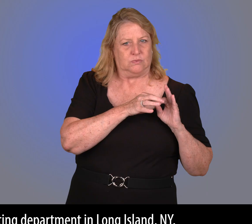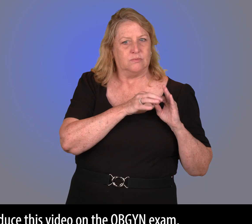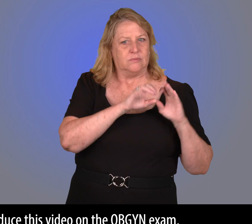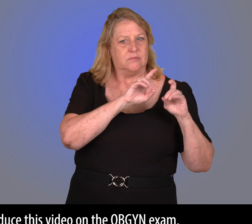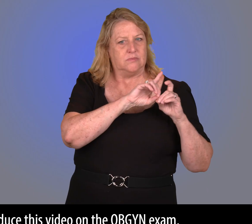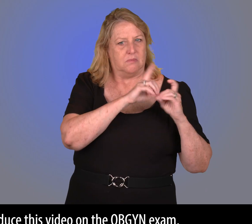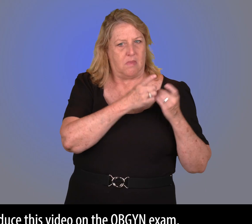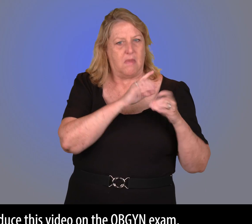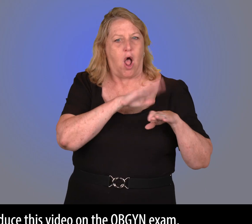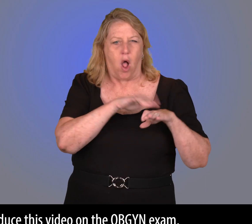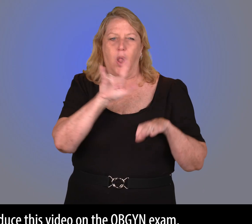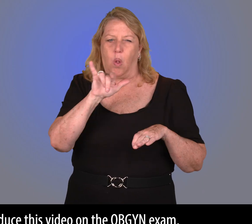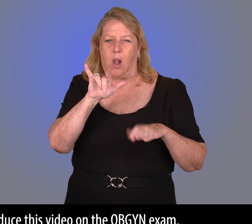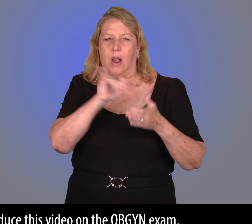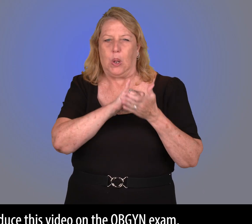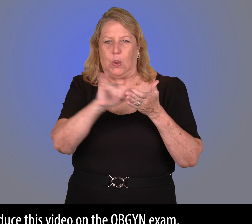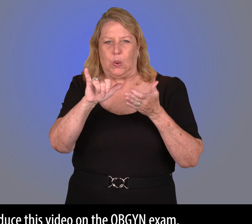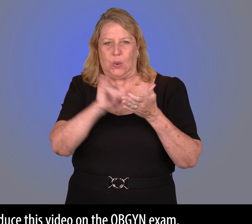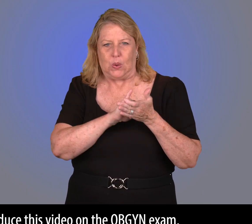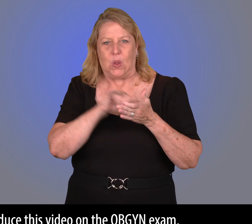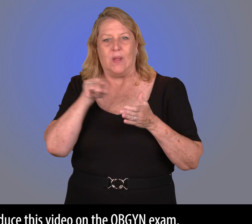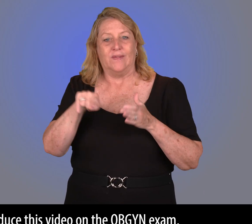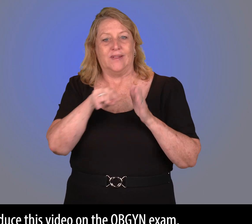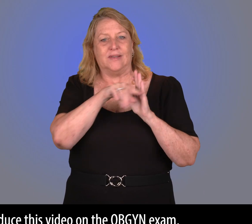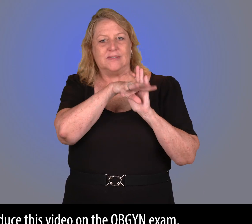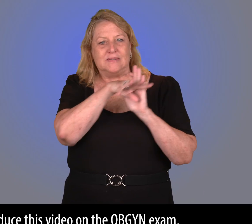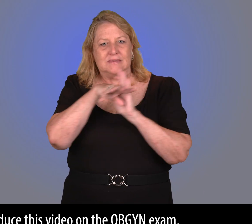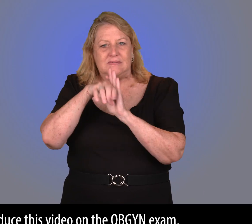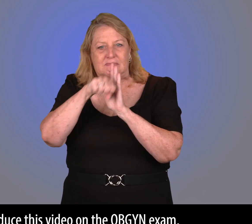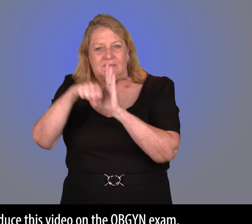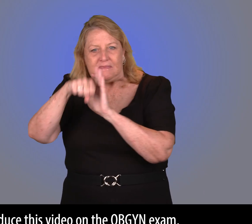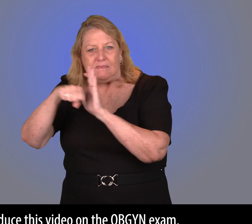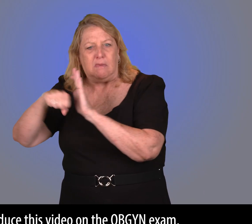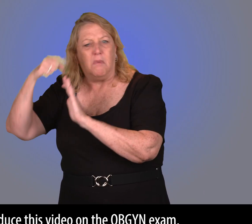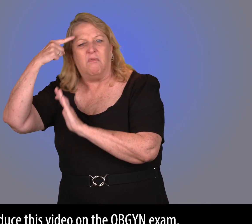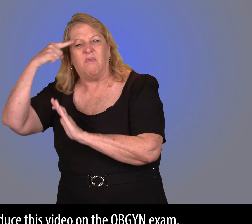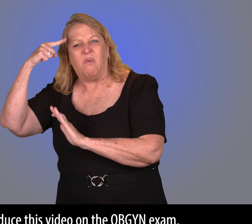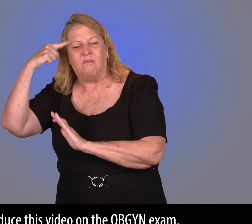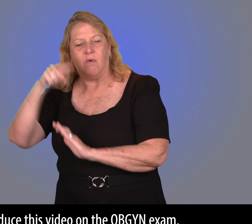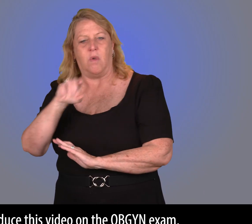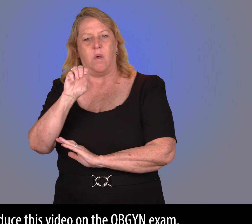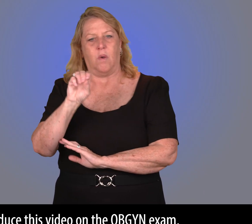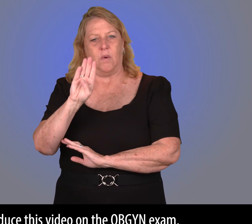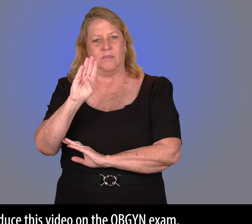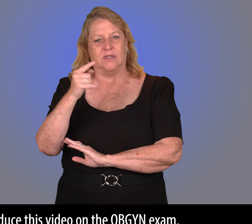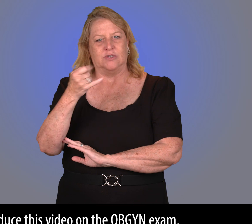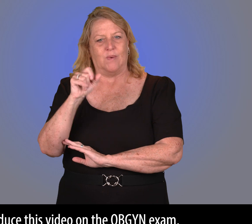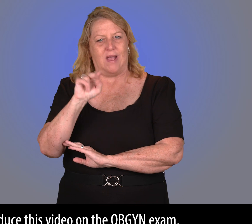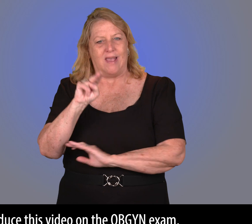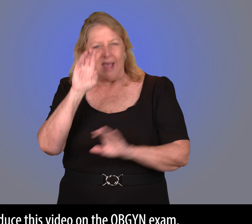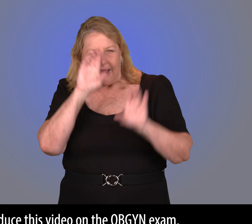would like to introduce this video on the OBGYN exam.